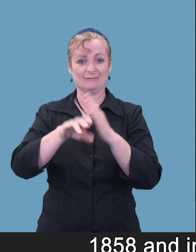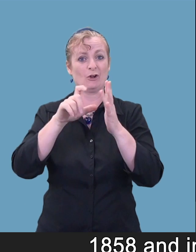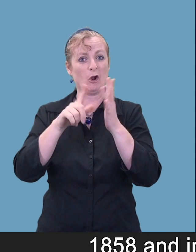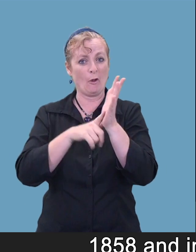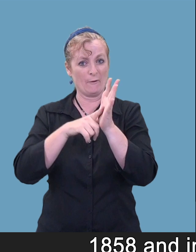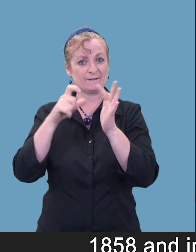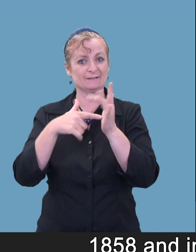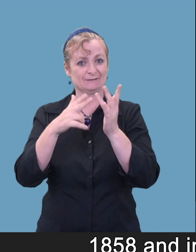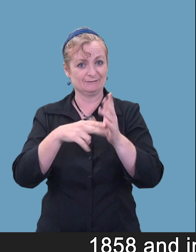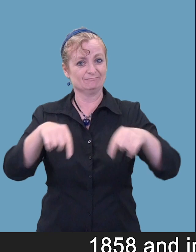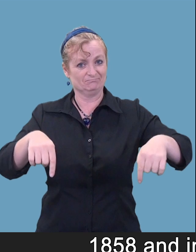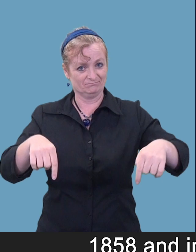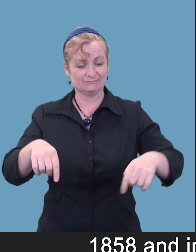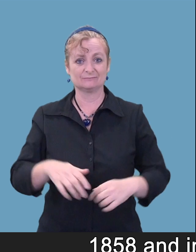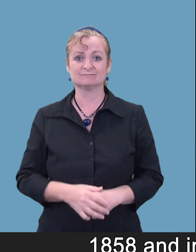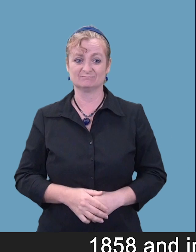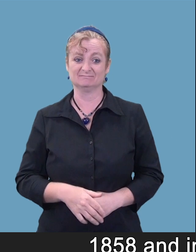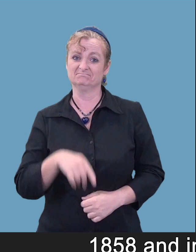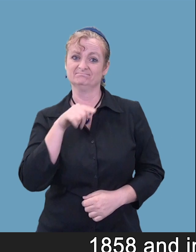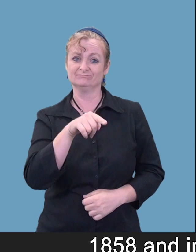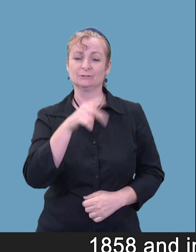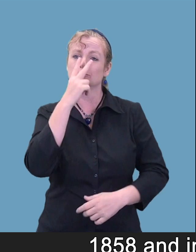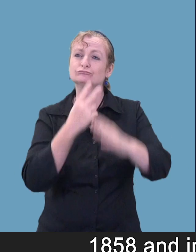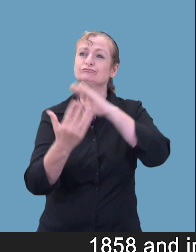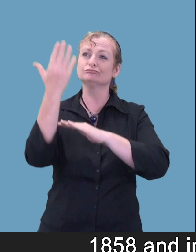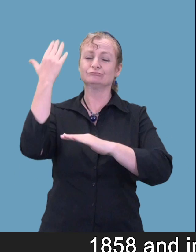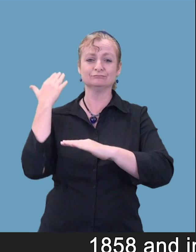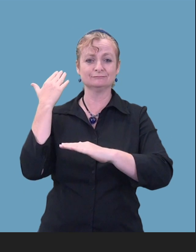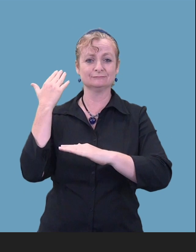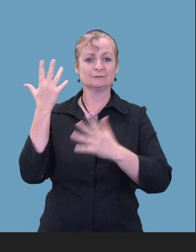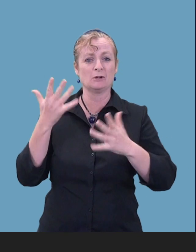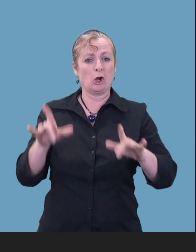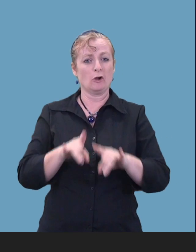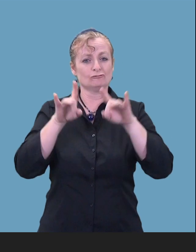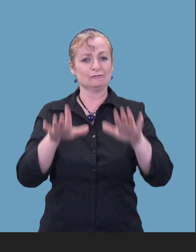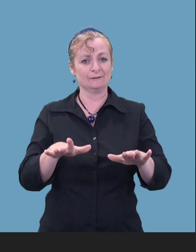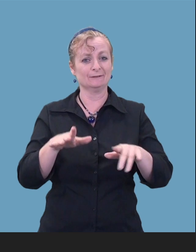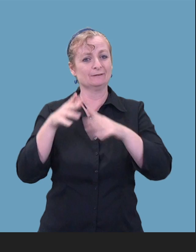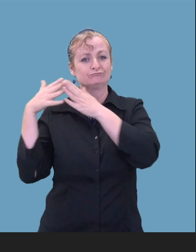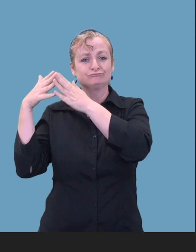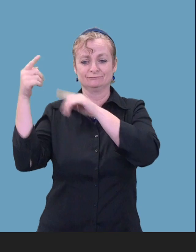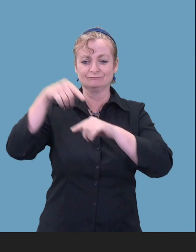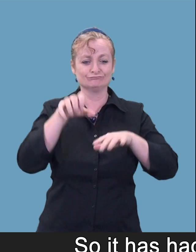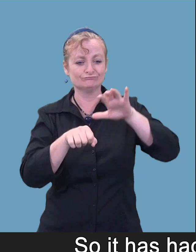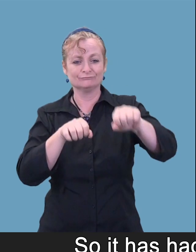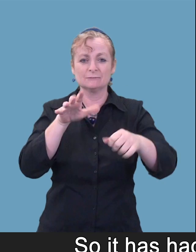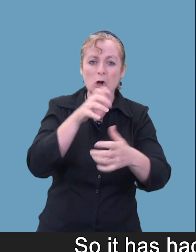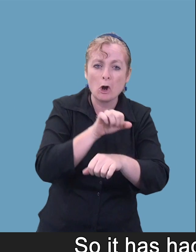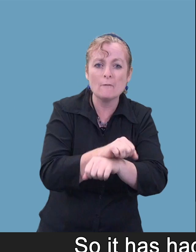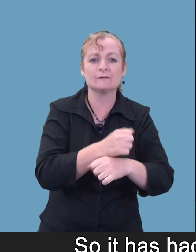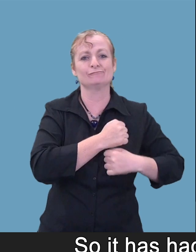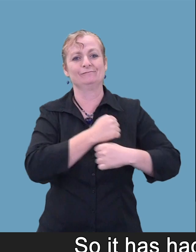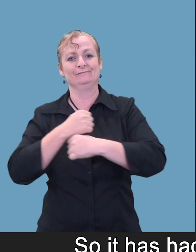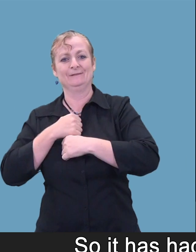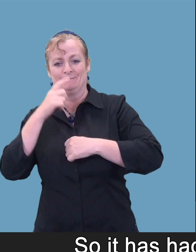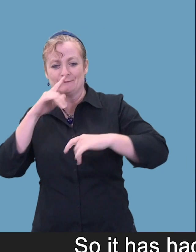in the 1990s, when it was looked at for display, it was considered to be non-exhibitable because of its condition. So it has